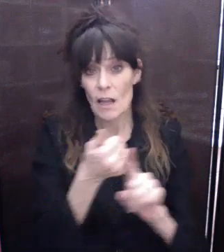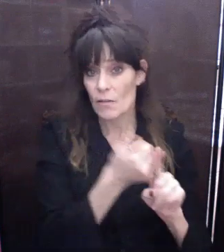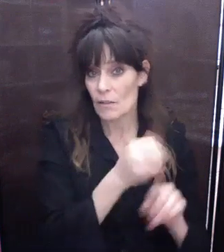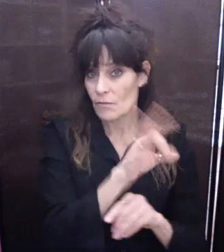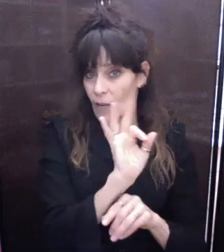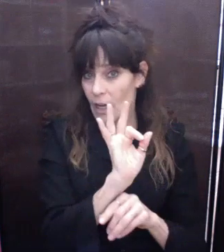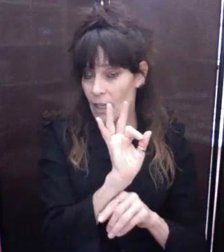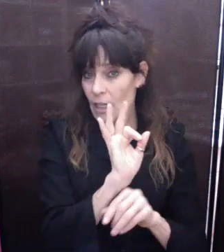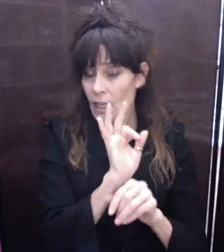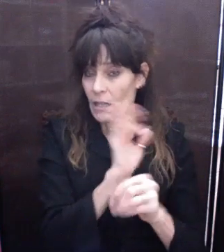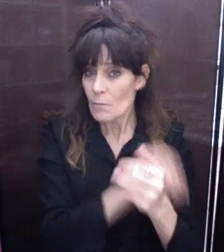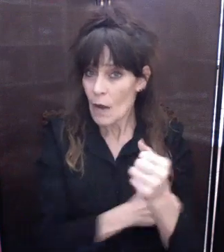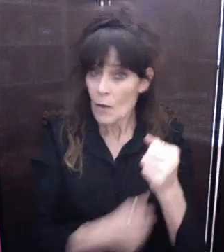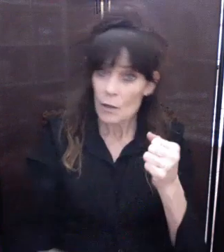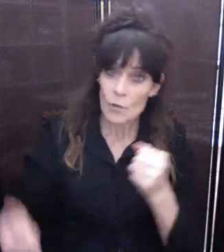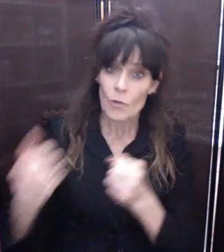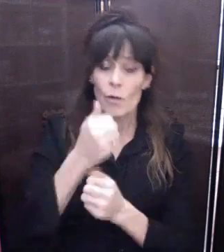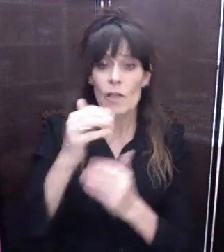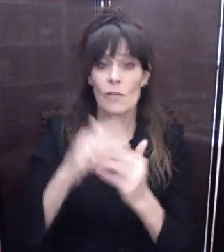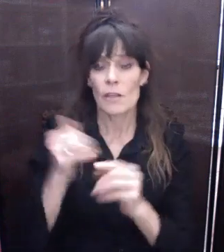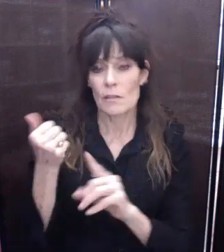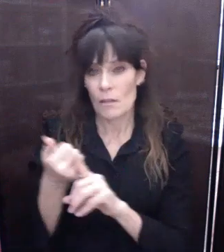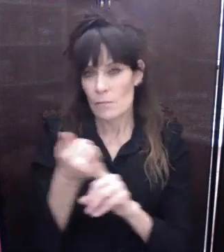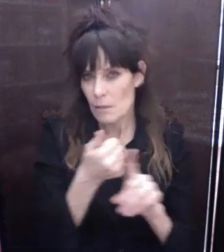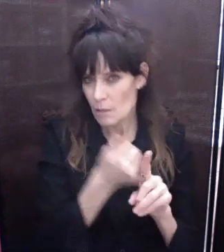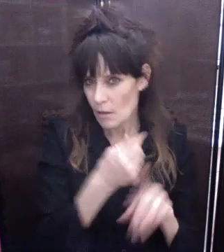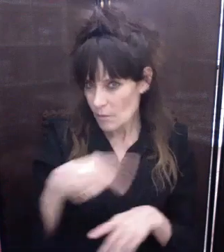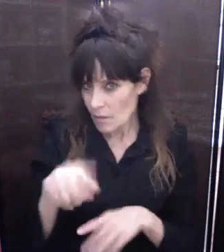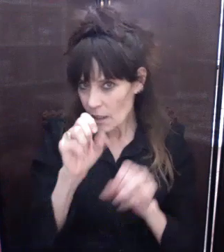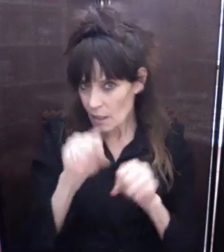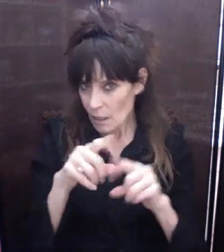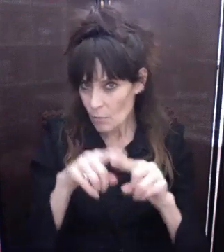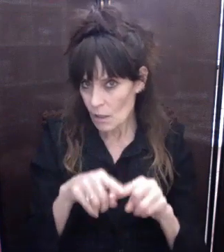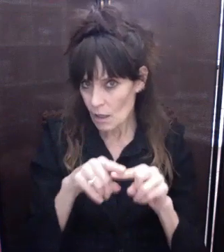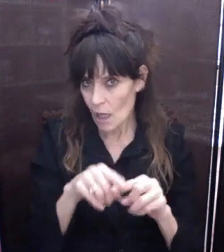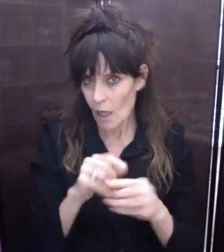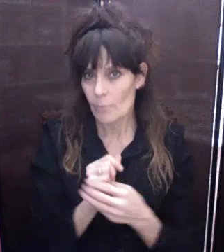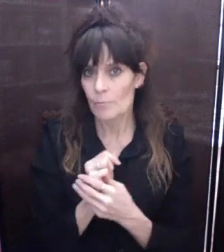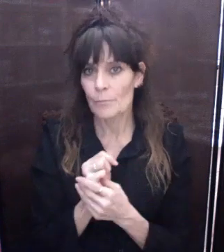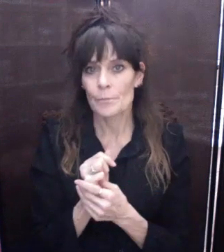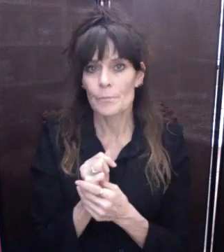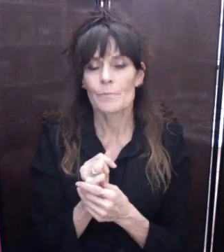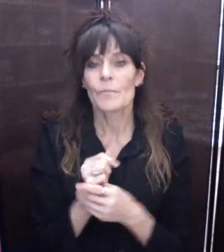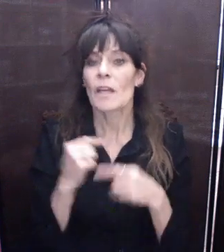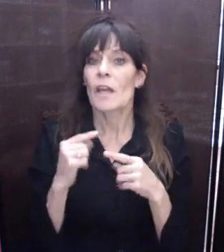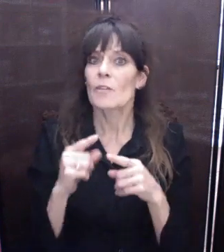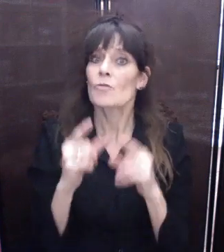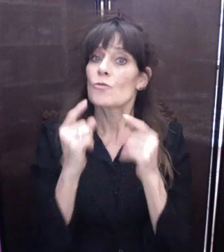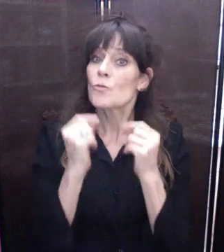than themselves, upon which they can rely. In doing that, I think